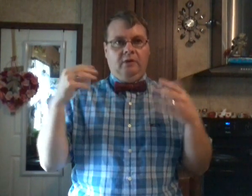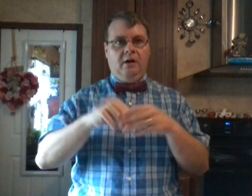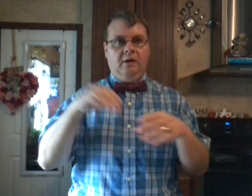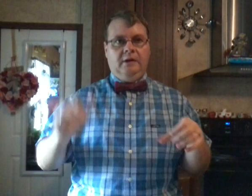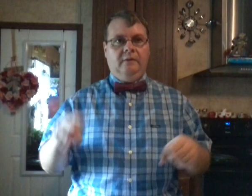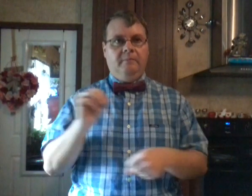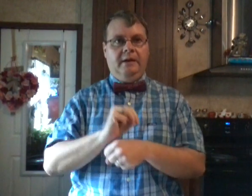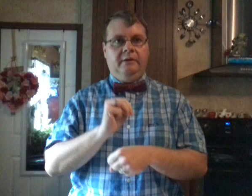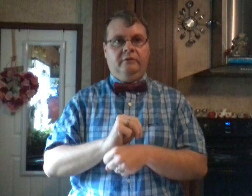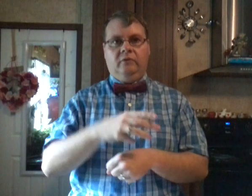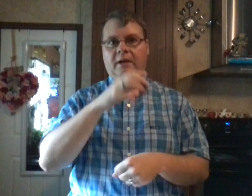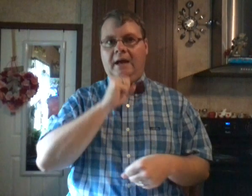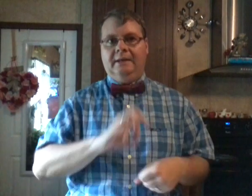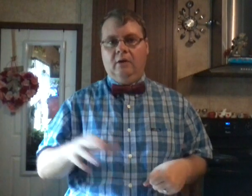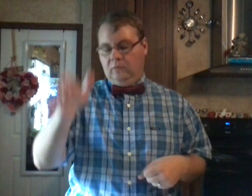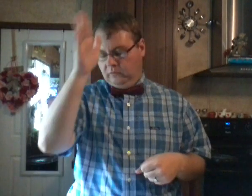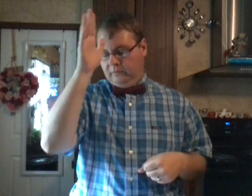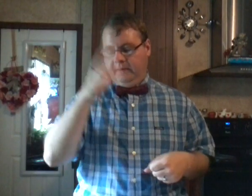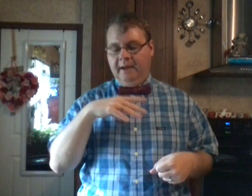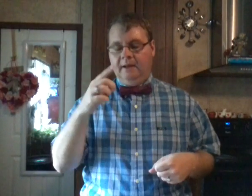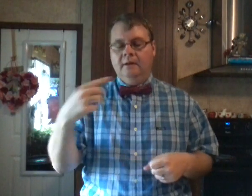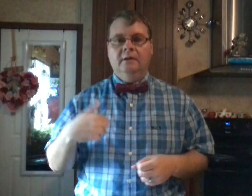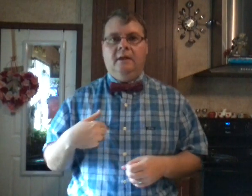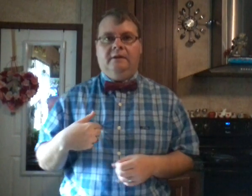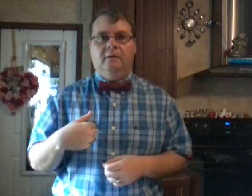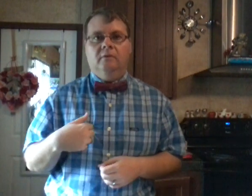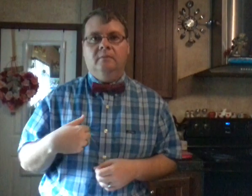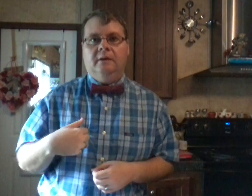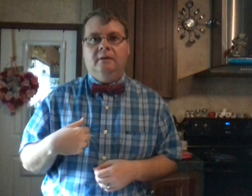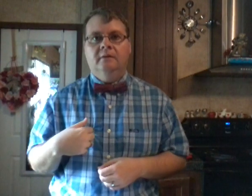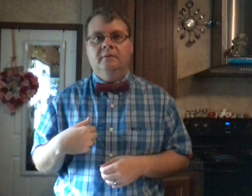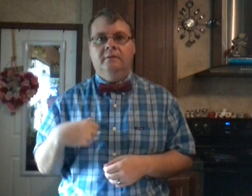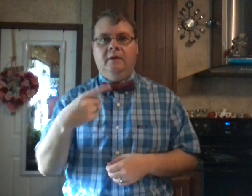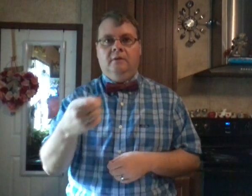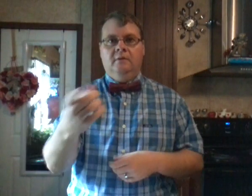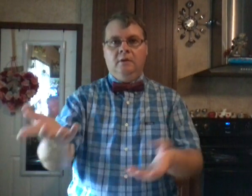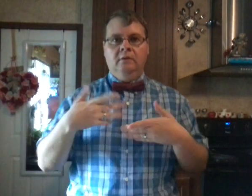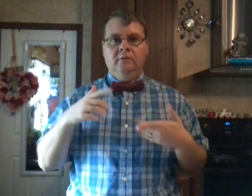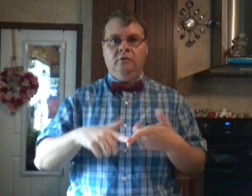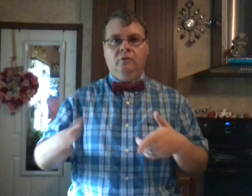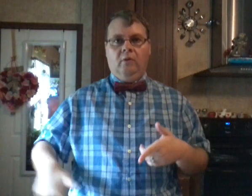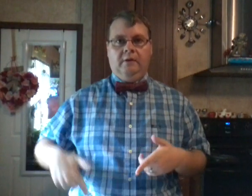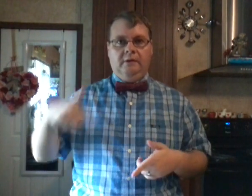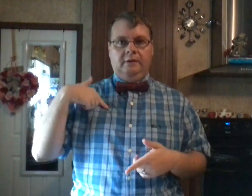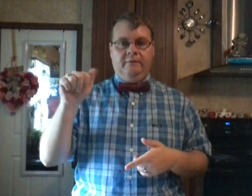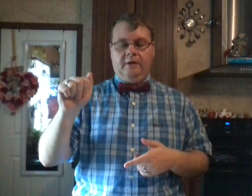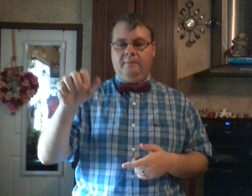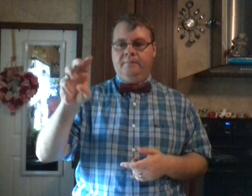young in the ministry, like an older man, like told me, said, you want to live a